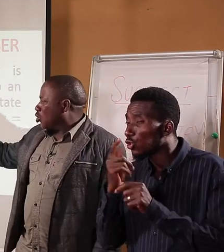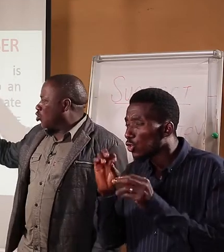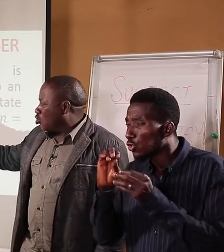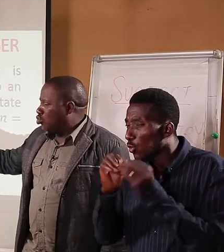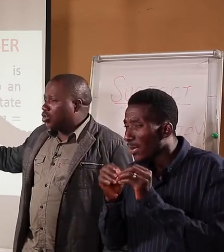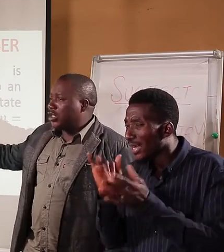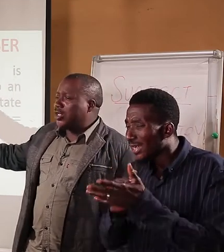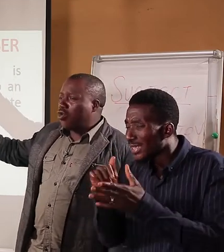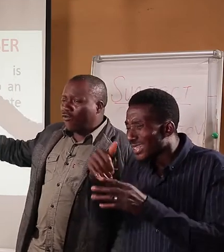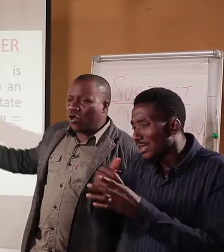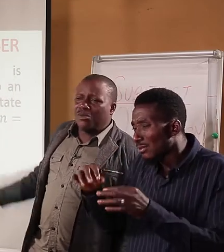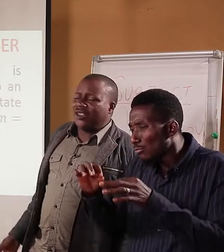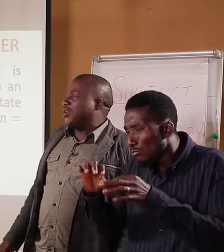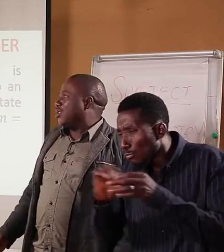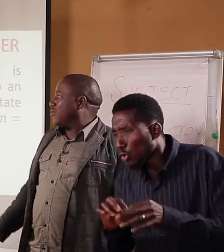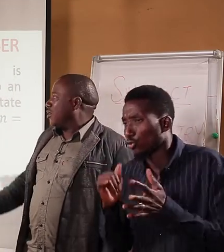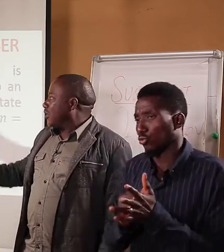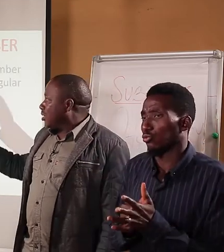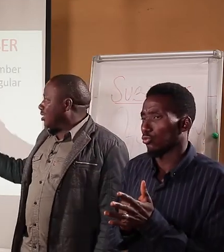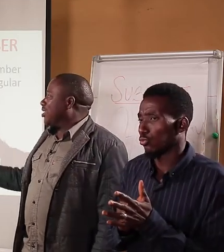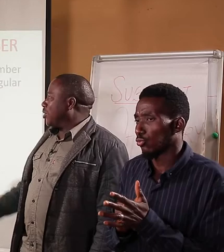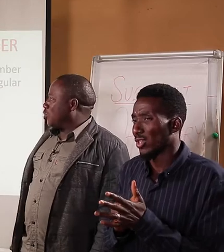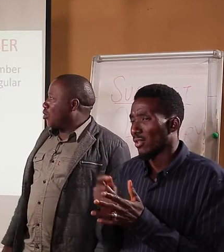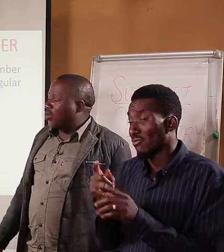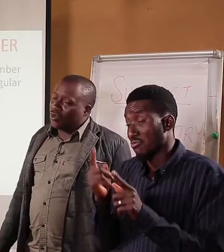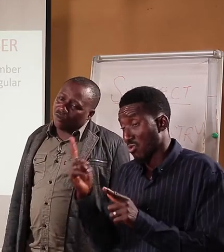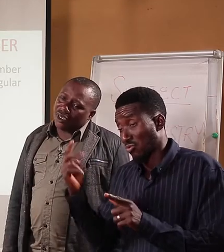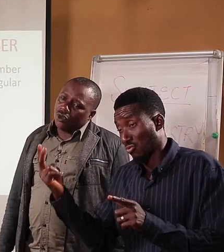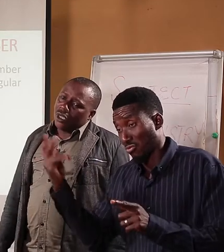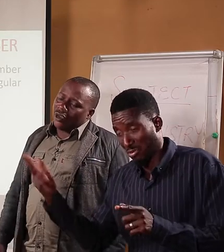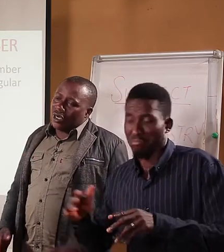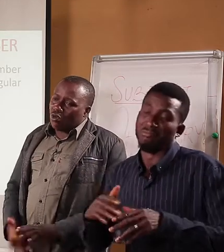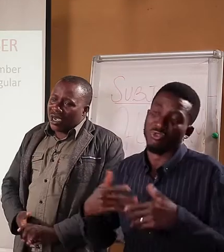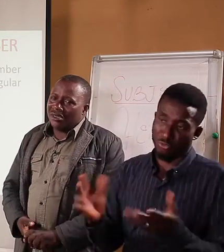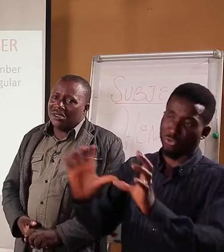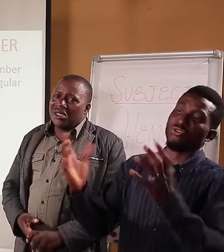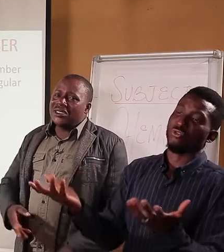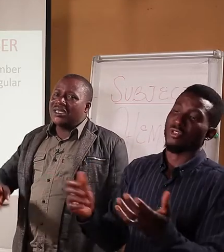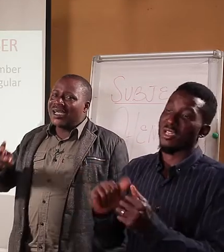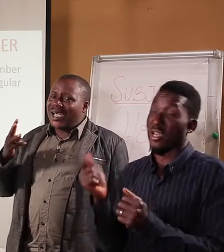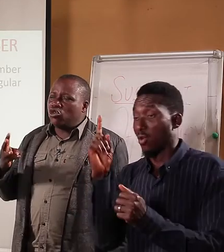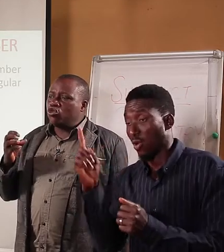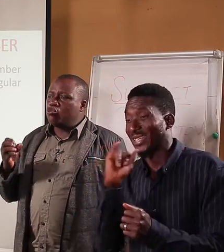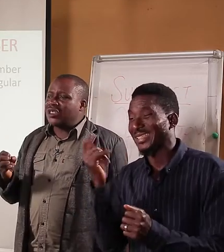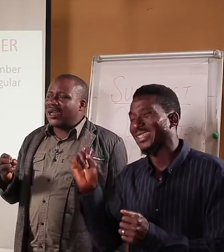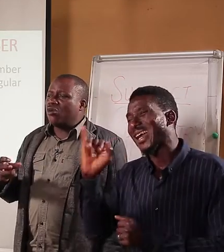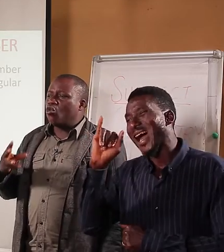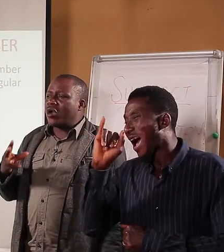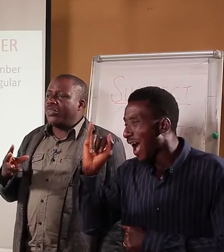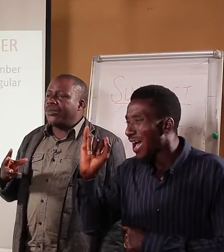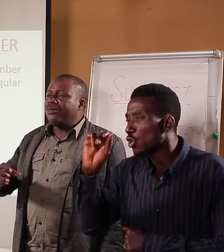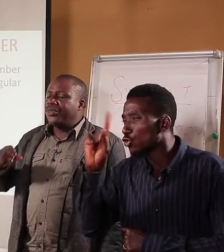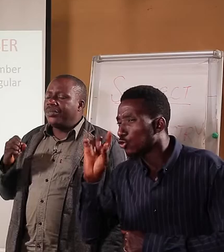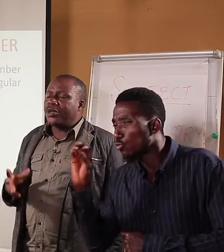1, 2, 3, or 4 up to infinity. That is the principal quantum number. Another one is the